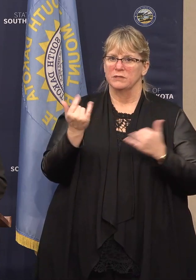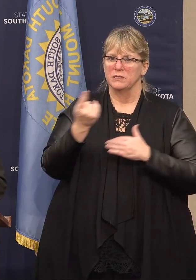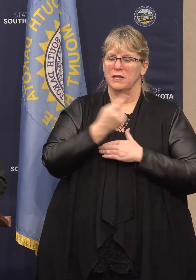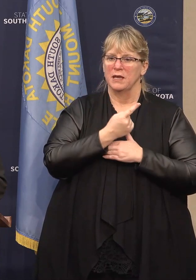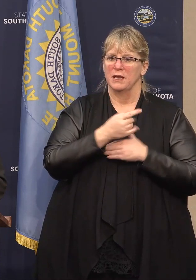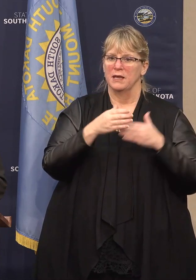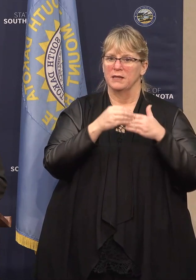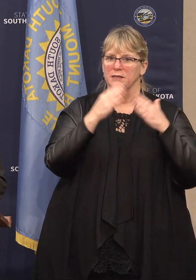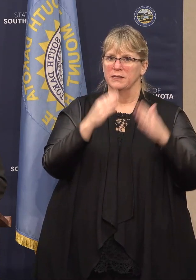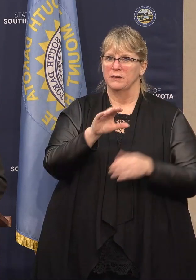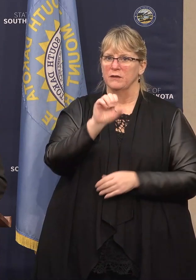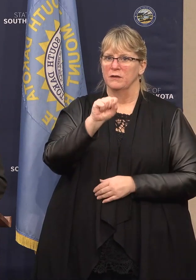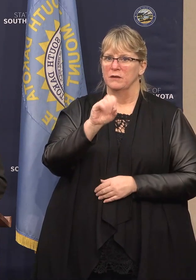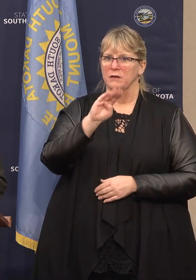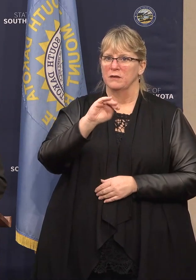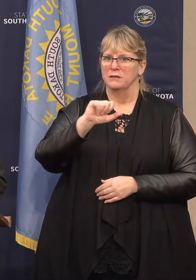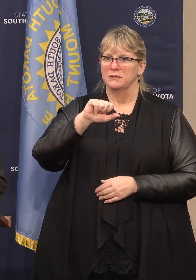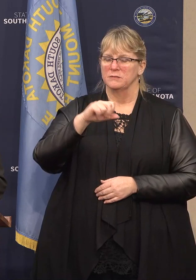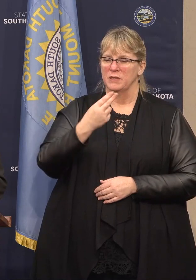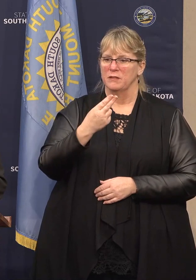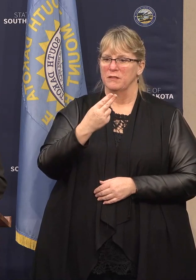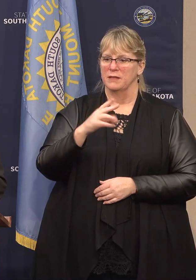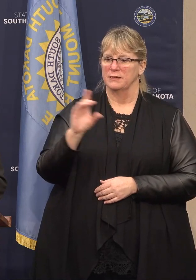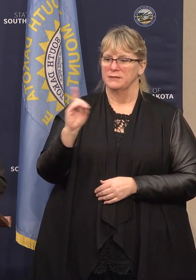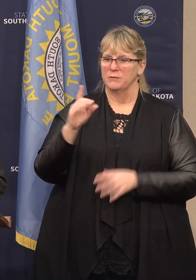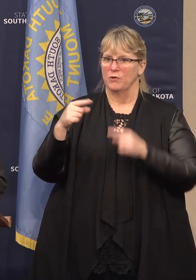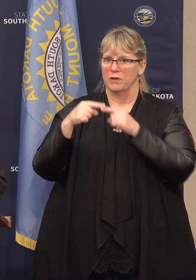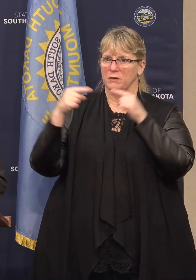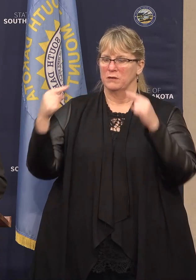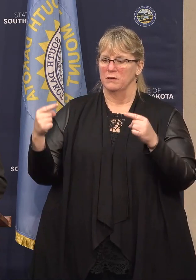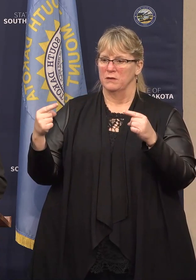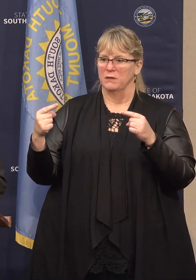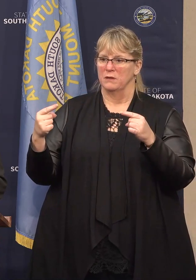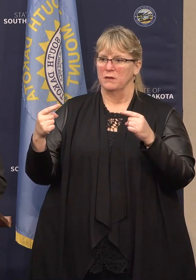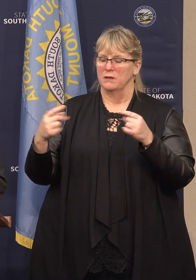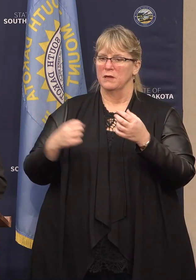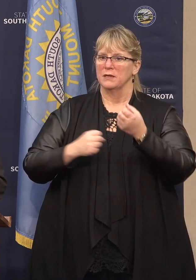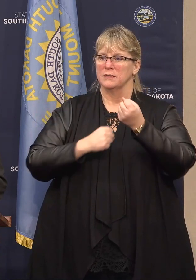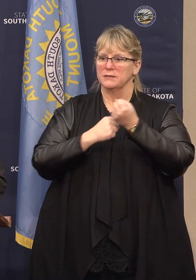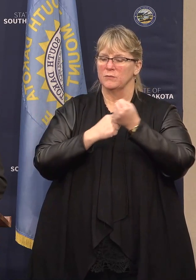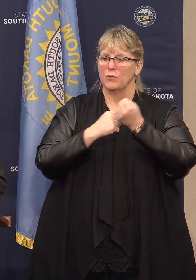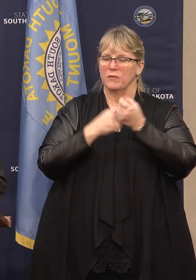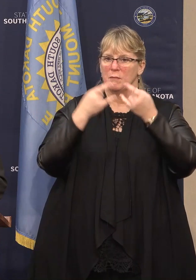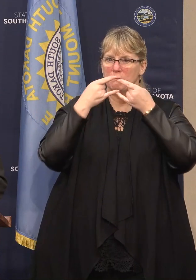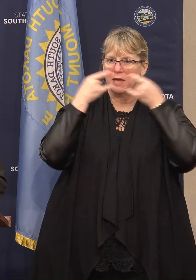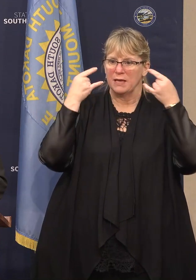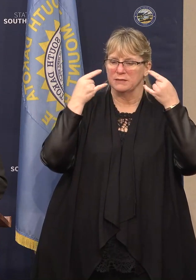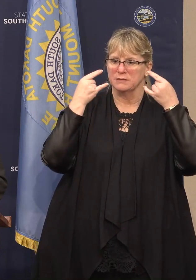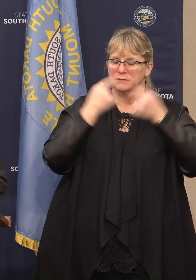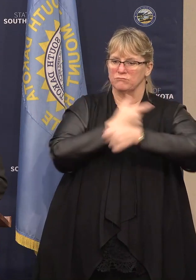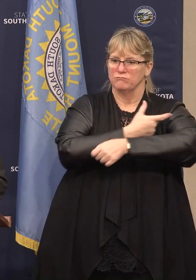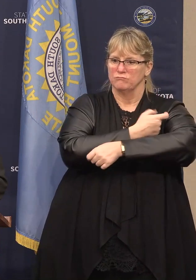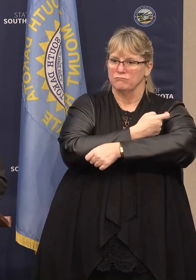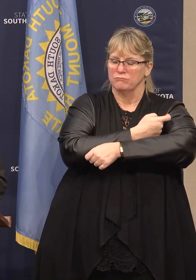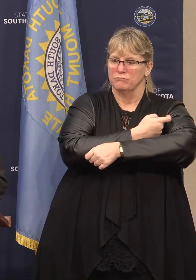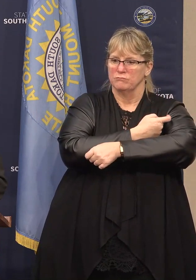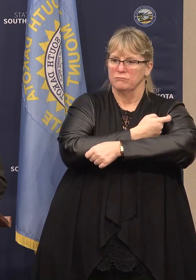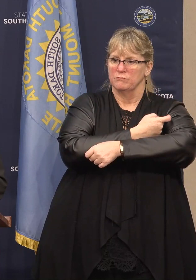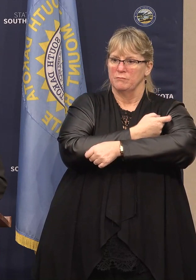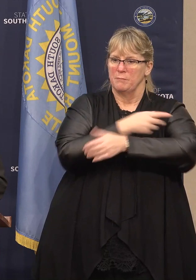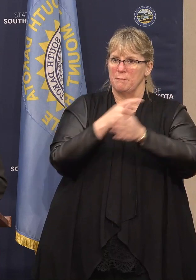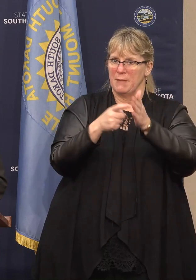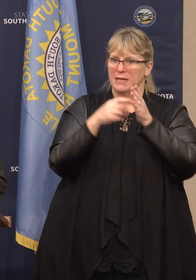Smith, your Democrat opponent, the governor's election, supported some mask and vaccine mandates in the state of South